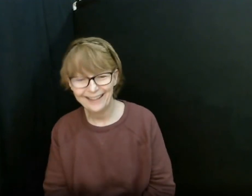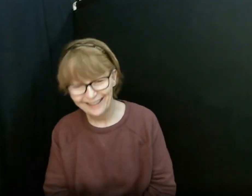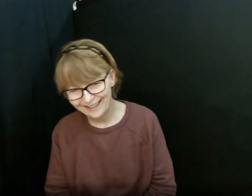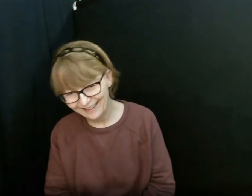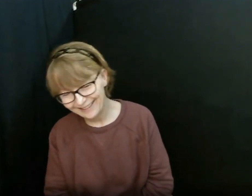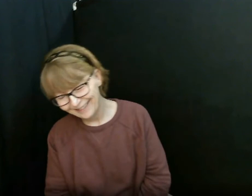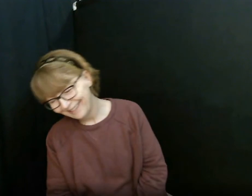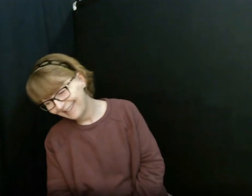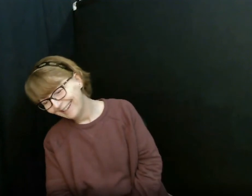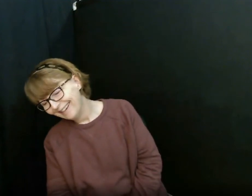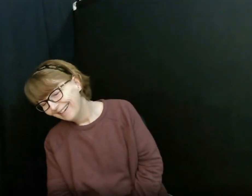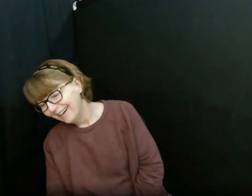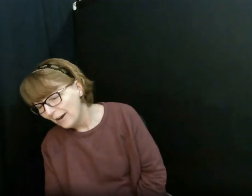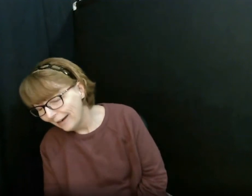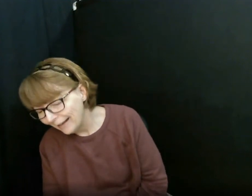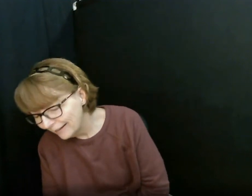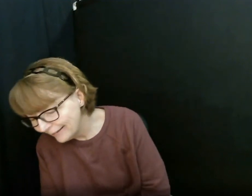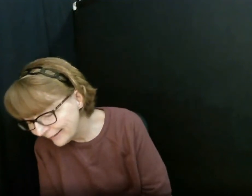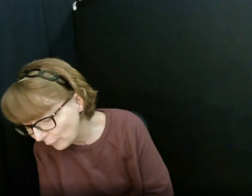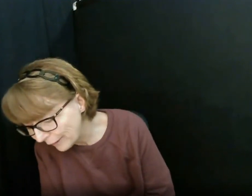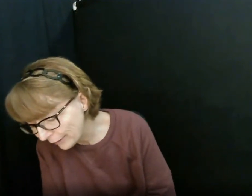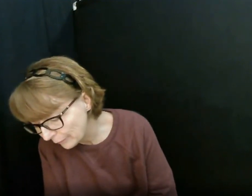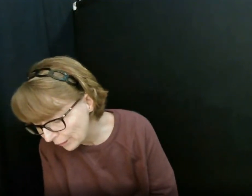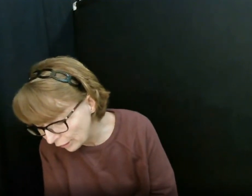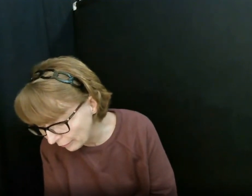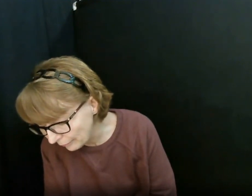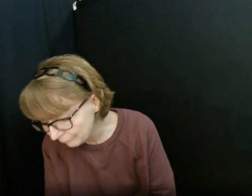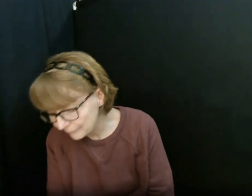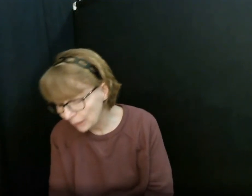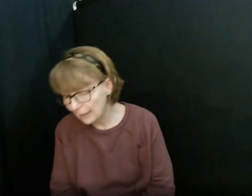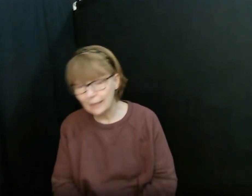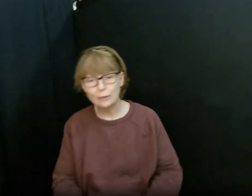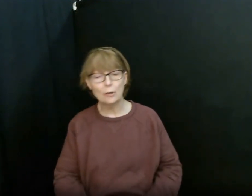All right, let's see here. What else can we do? Like and don't like.